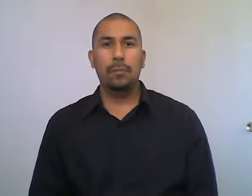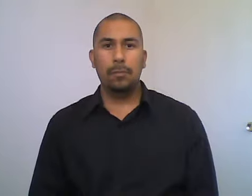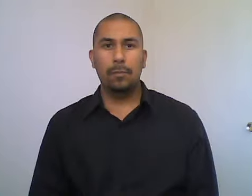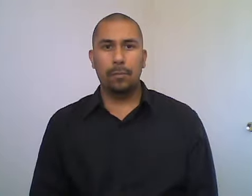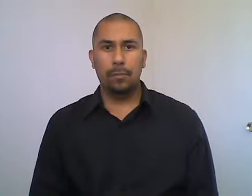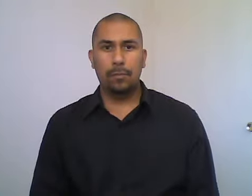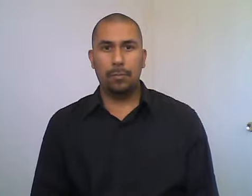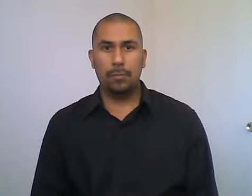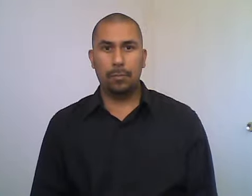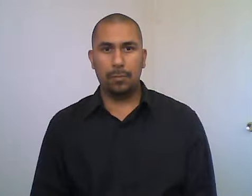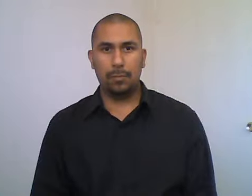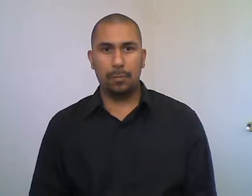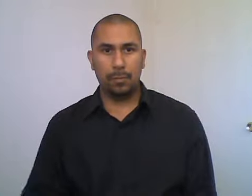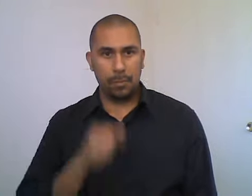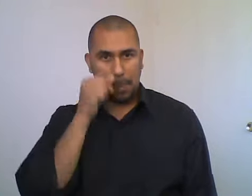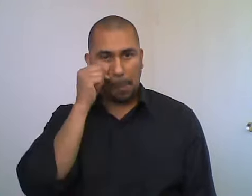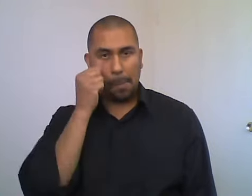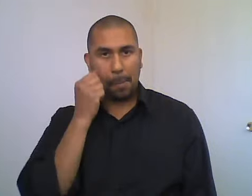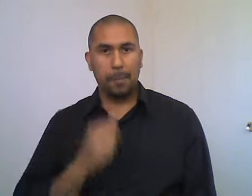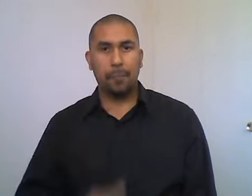They're configured as a sloop, which is one mast,